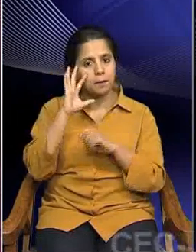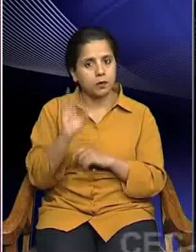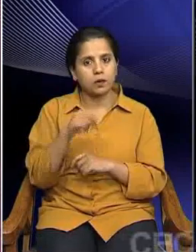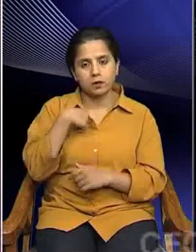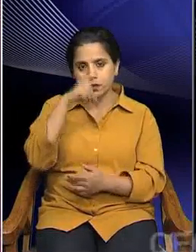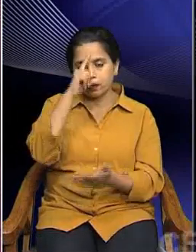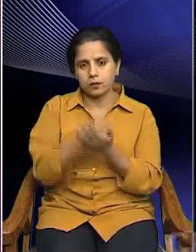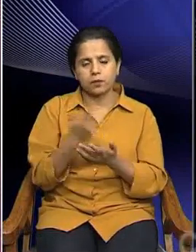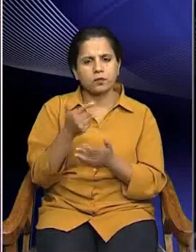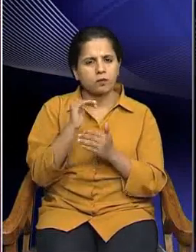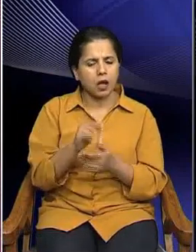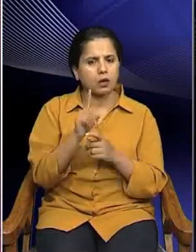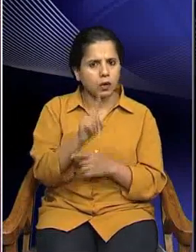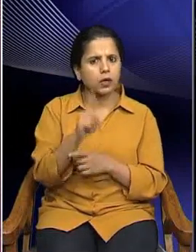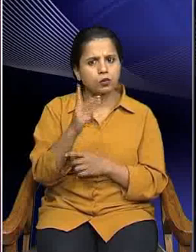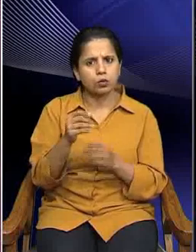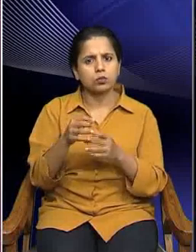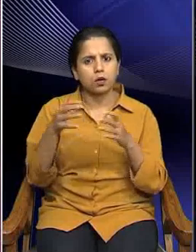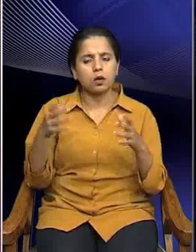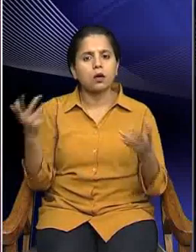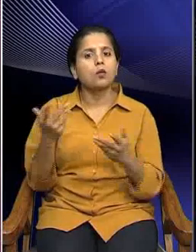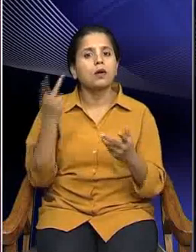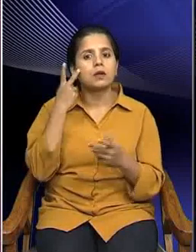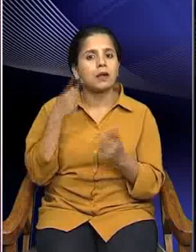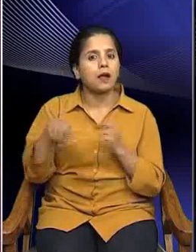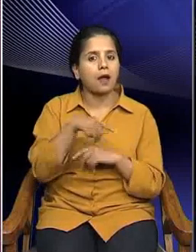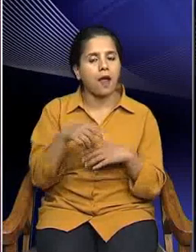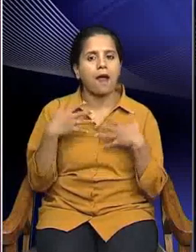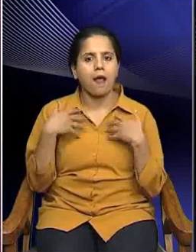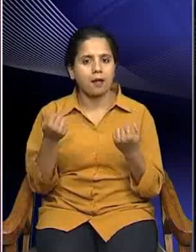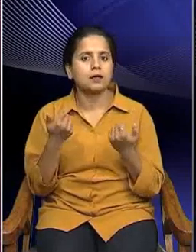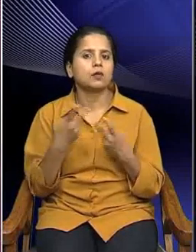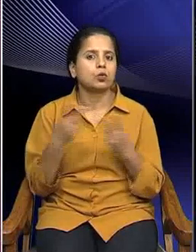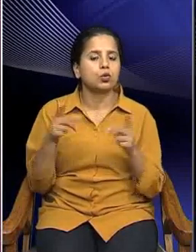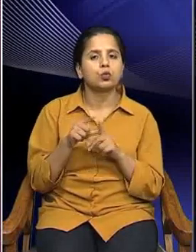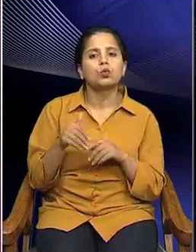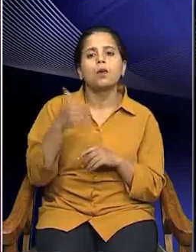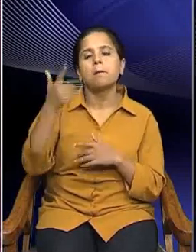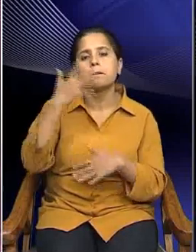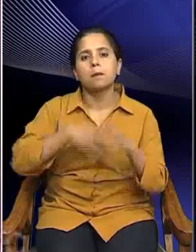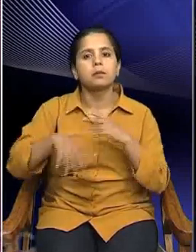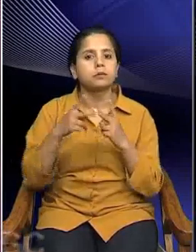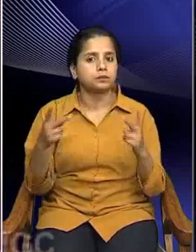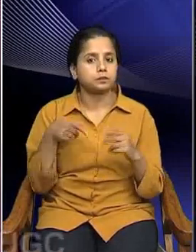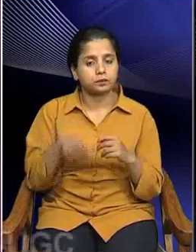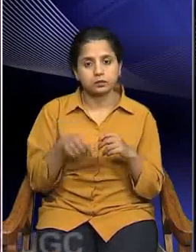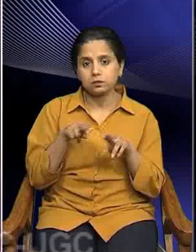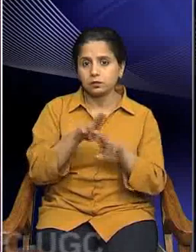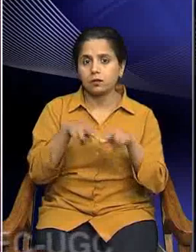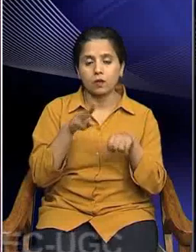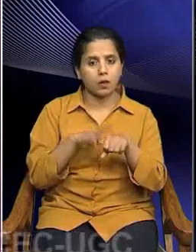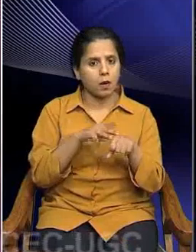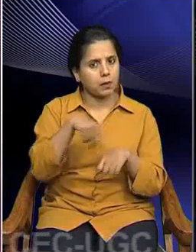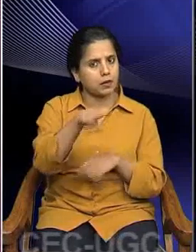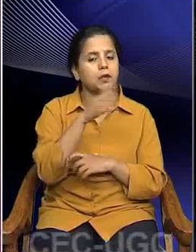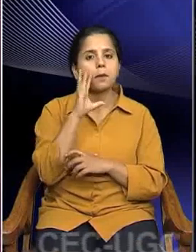decision about the number of children or going to seeking health facility or family planning method comes. So family members are